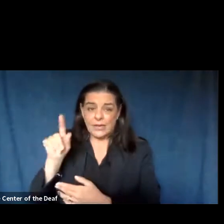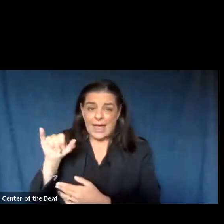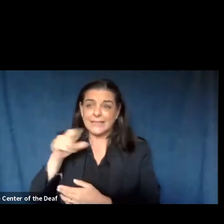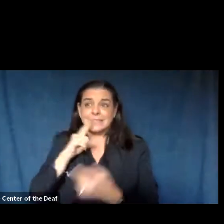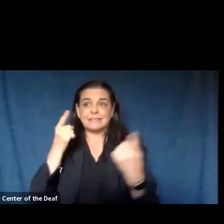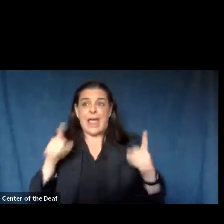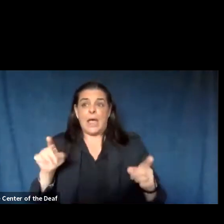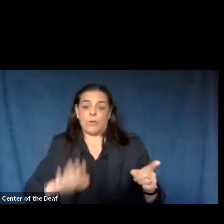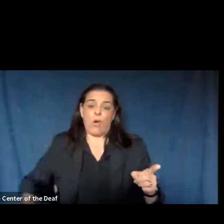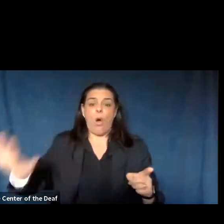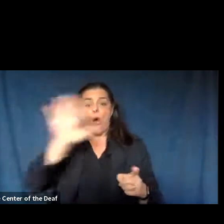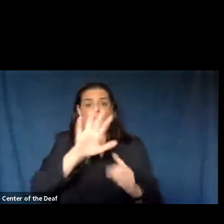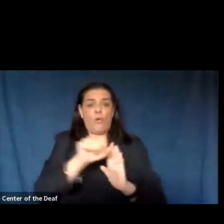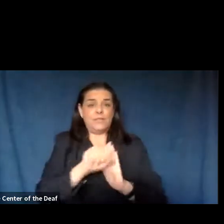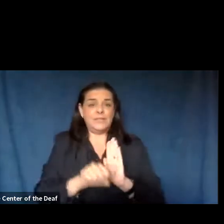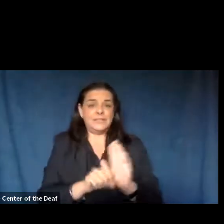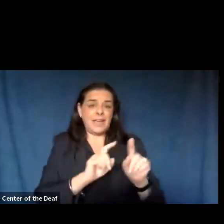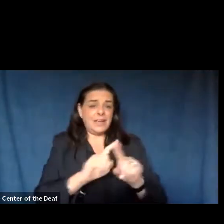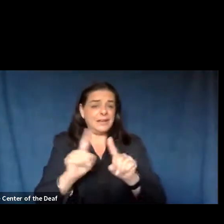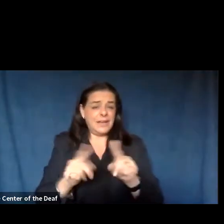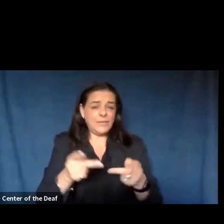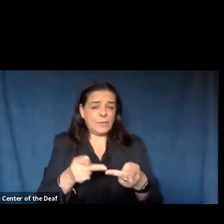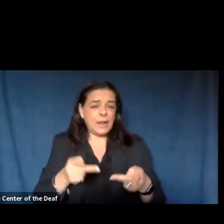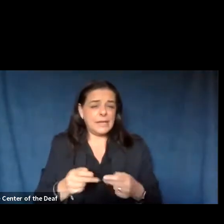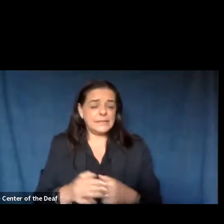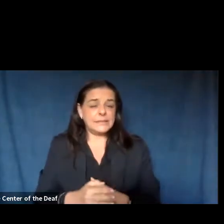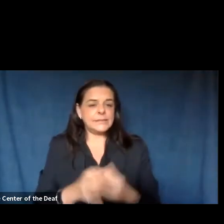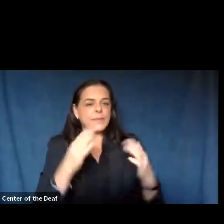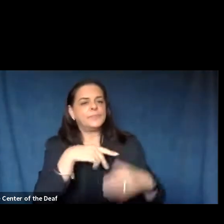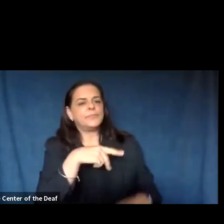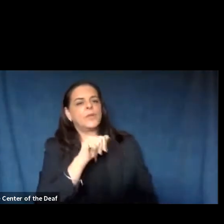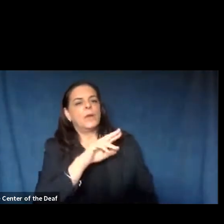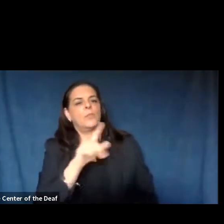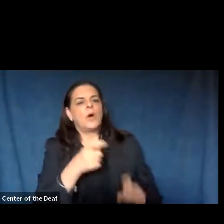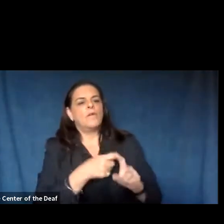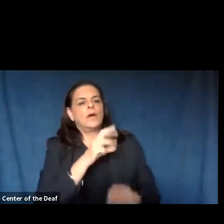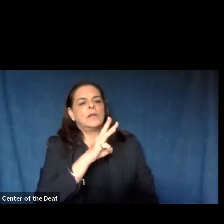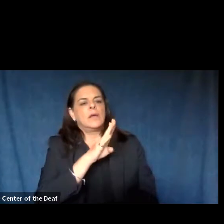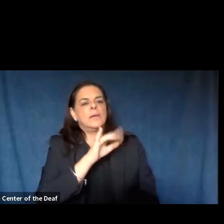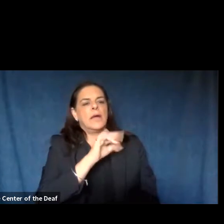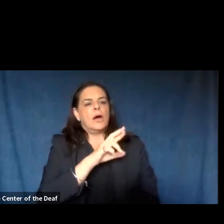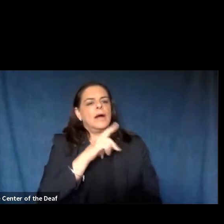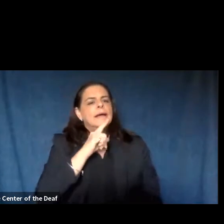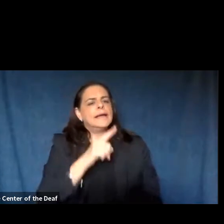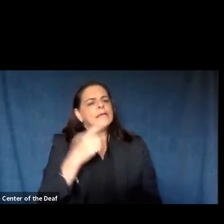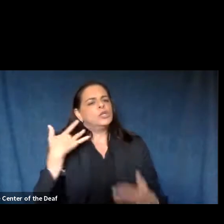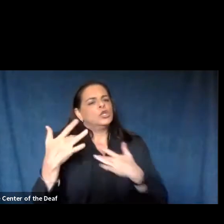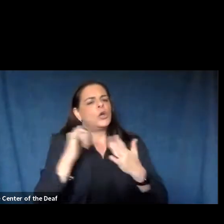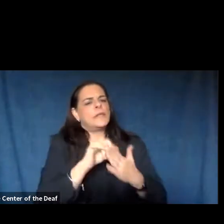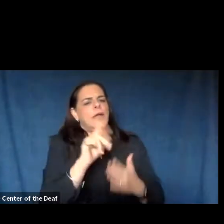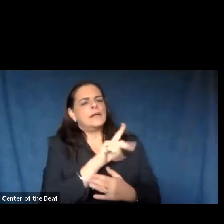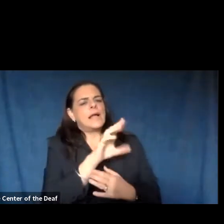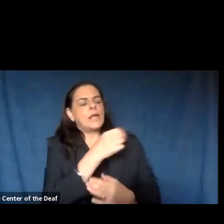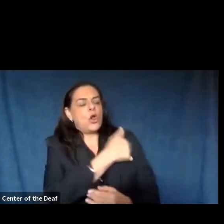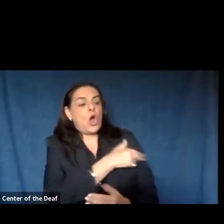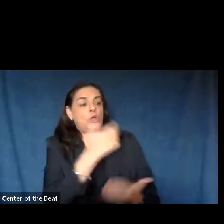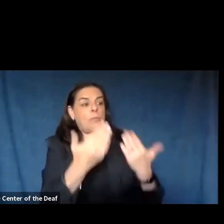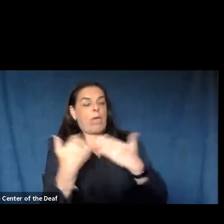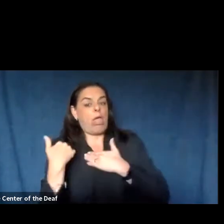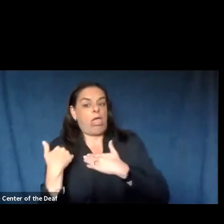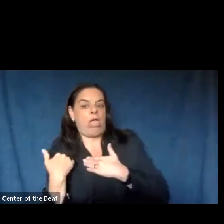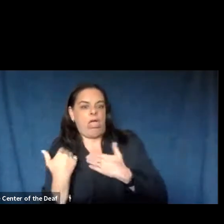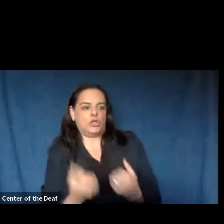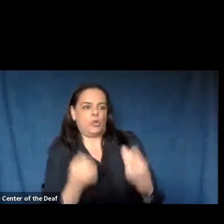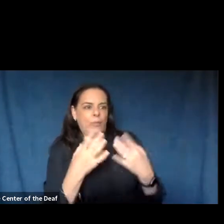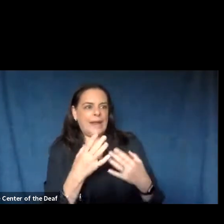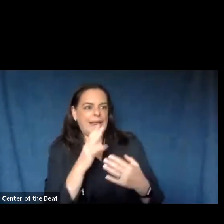across the state in different places. From Paul with WBIR, is there a concern that Knox County hospitals may be burdened by cases